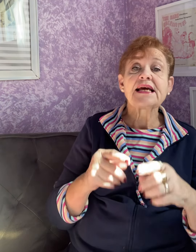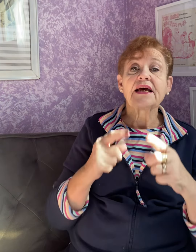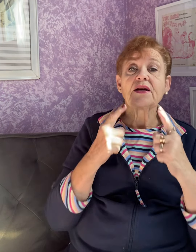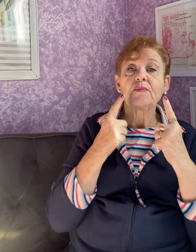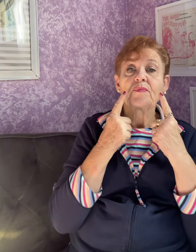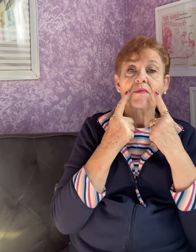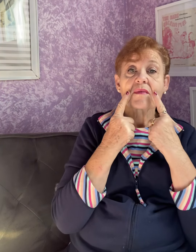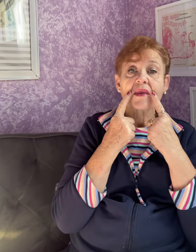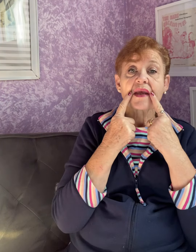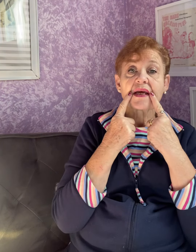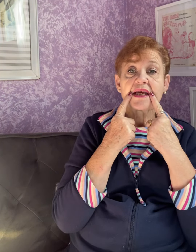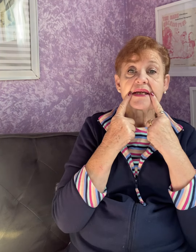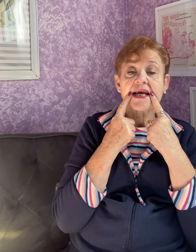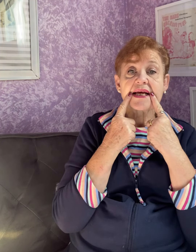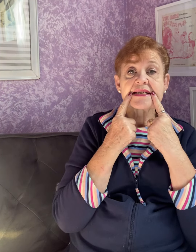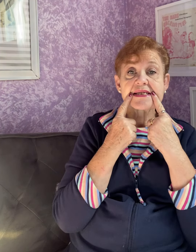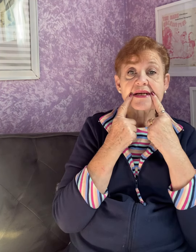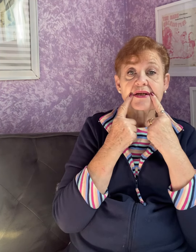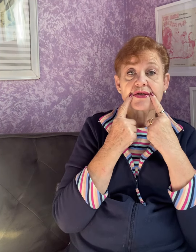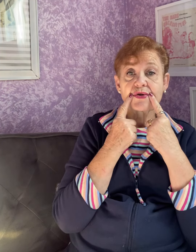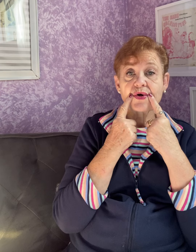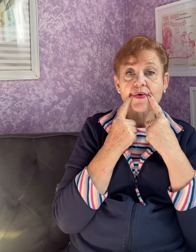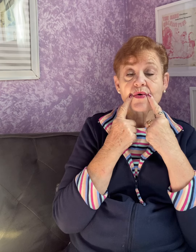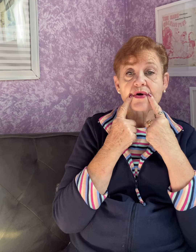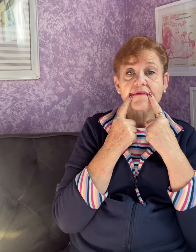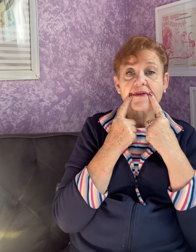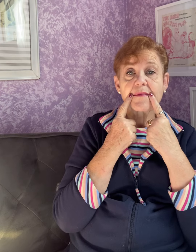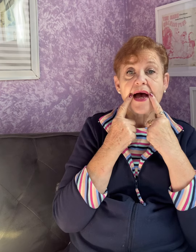Sin, index to the corner of the mouth,